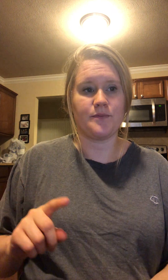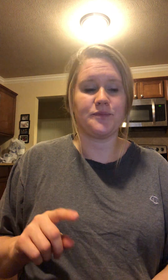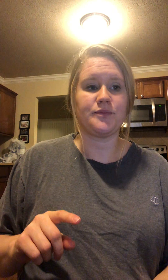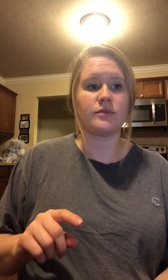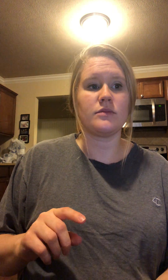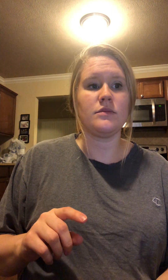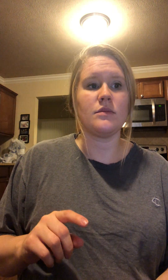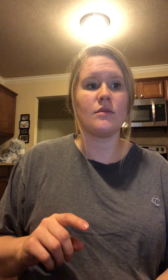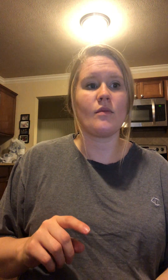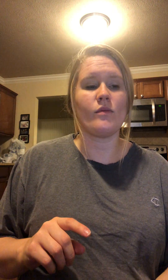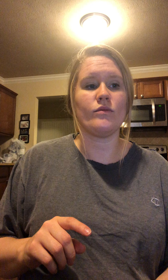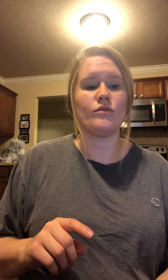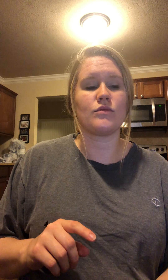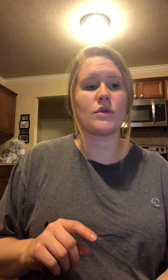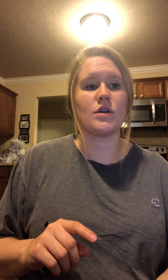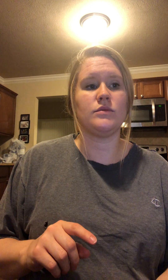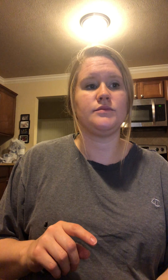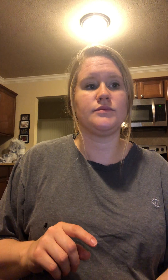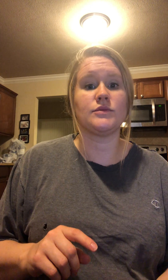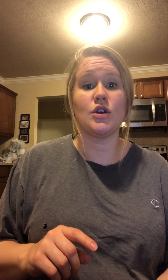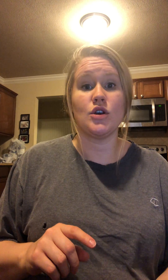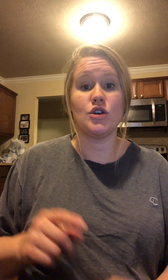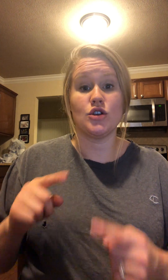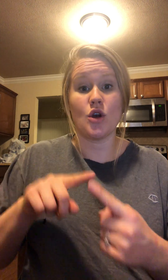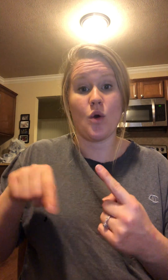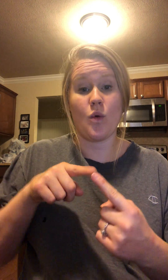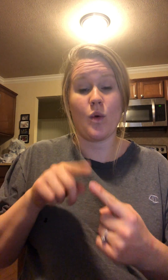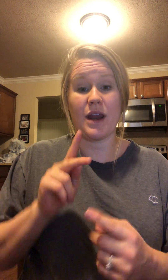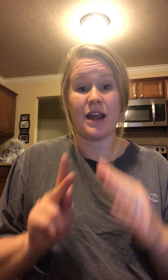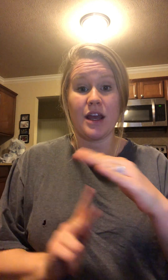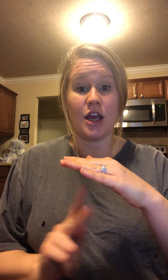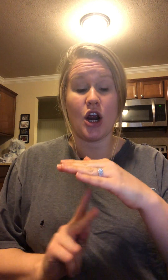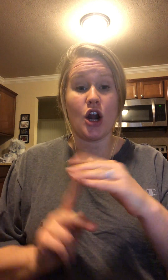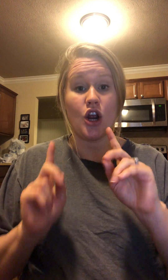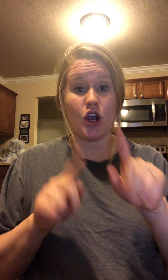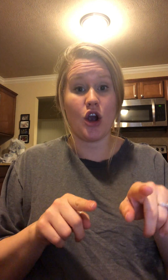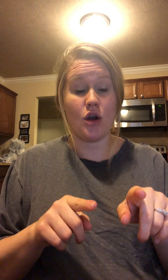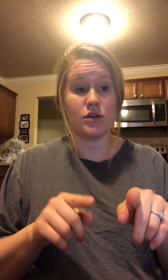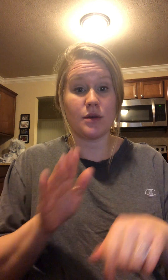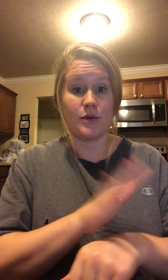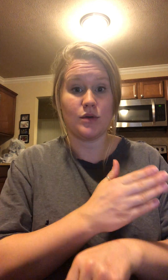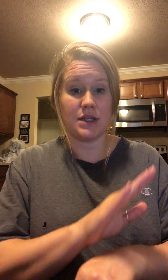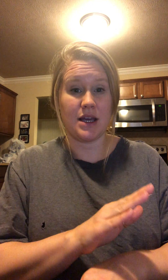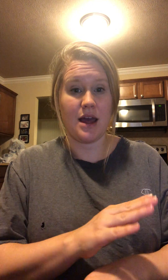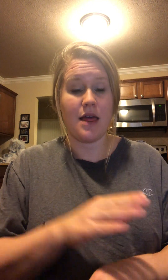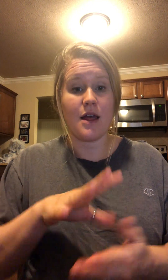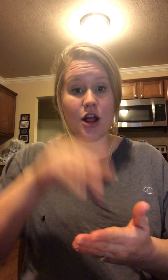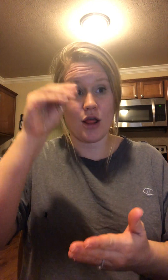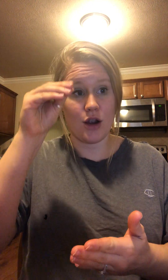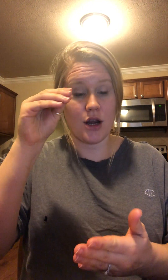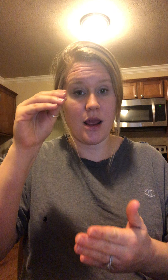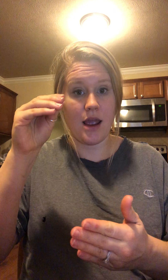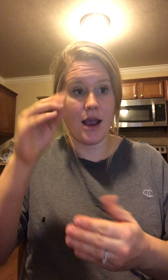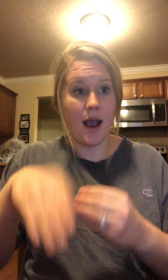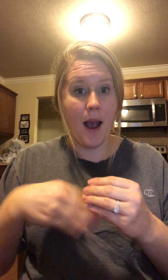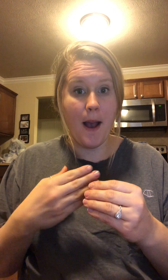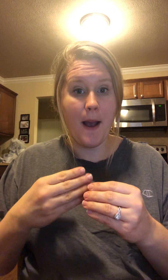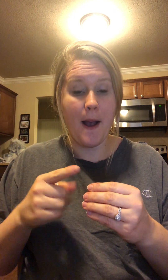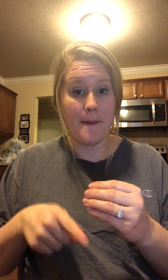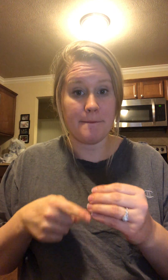own. So when kindergarten goes to music and they're learning about the ocean, they might sing about the